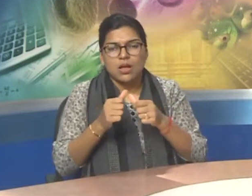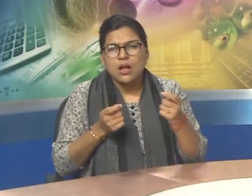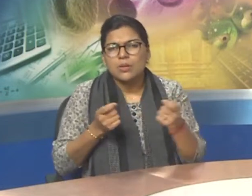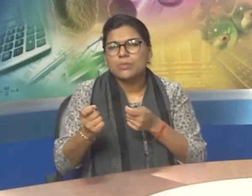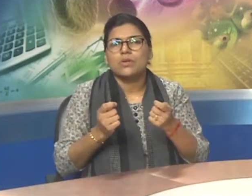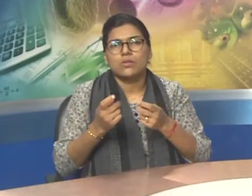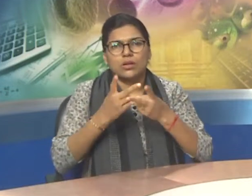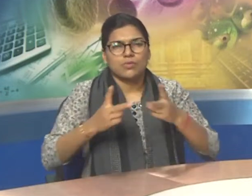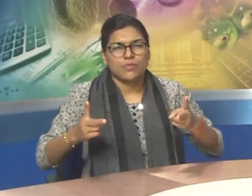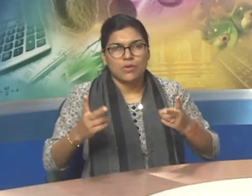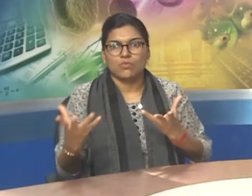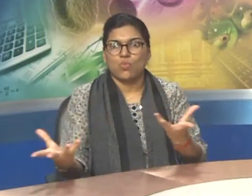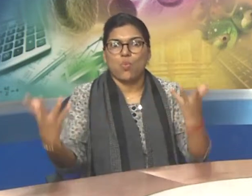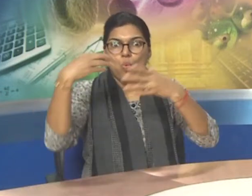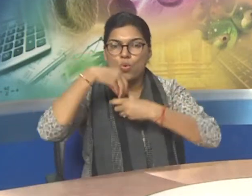administration,